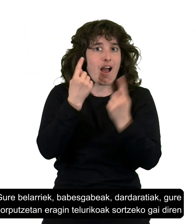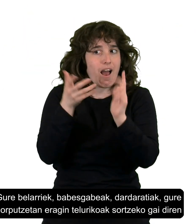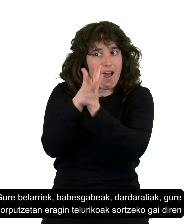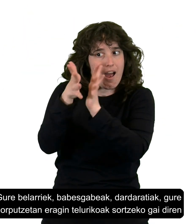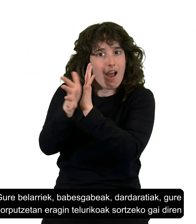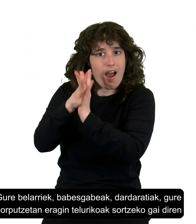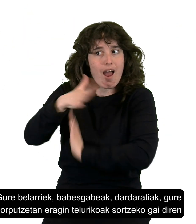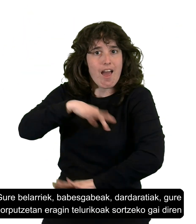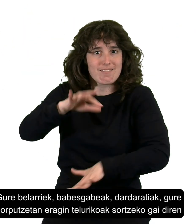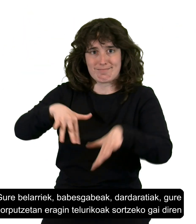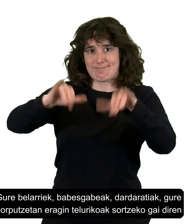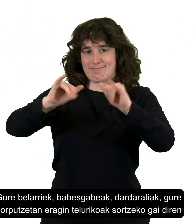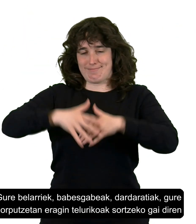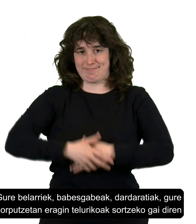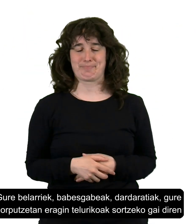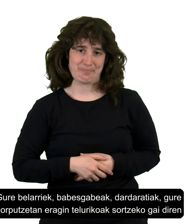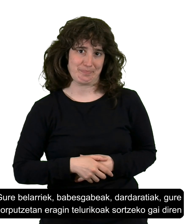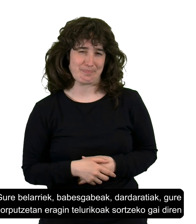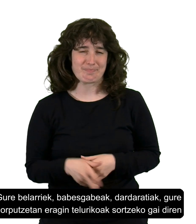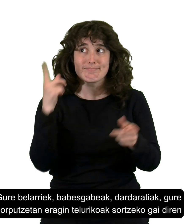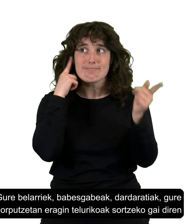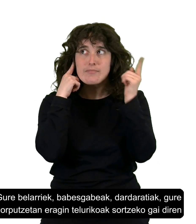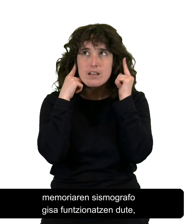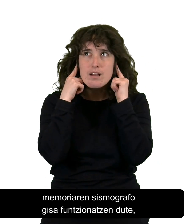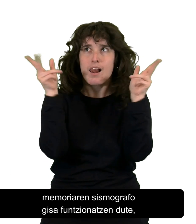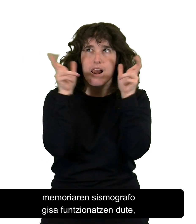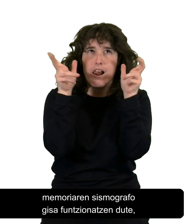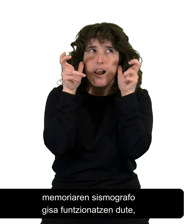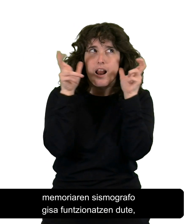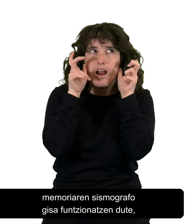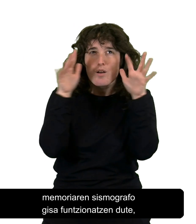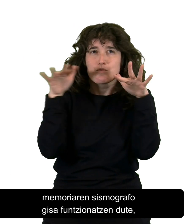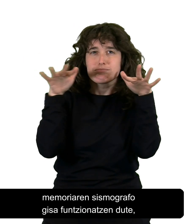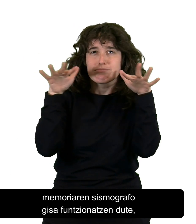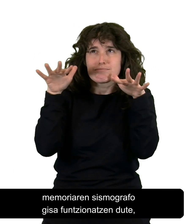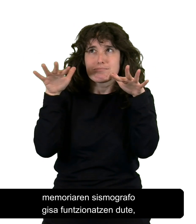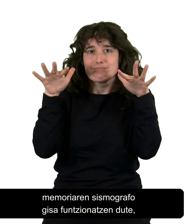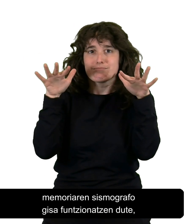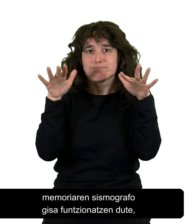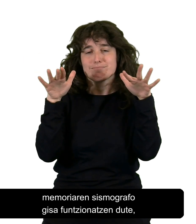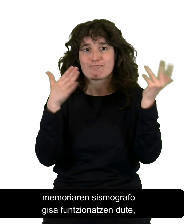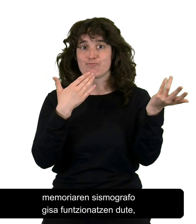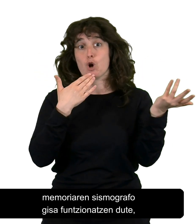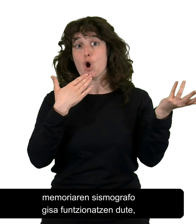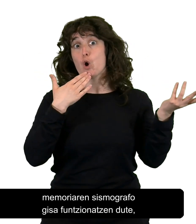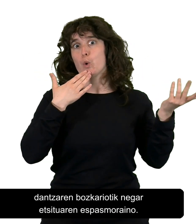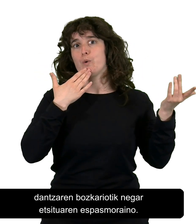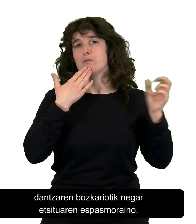gorputzetan eragin telurikoak sortzeko gai diren memoriaren sismografo gisa funtzionatzen dute.